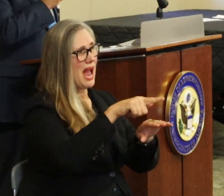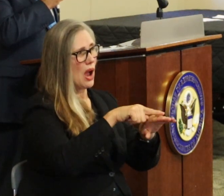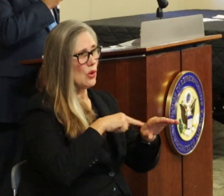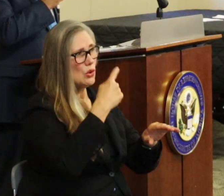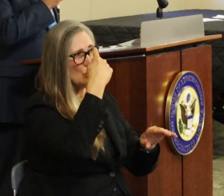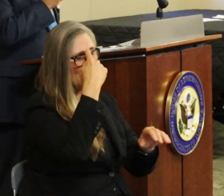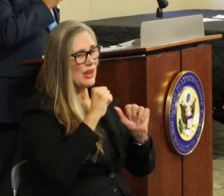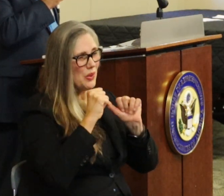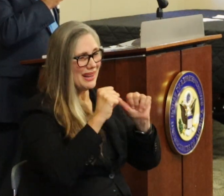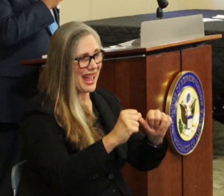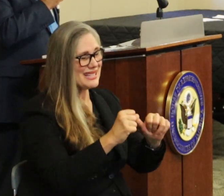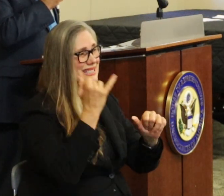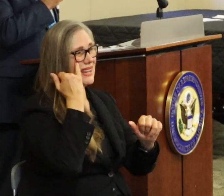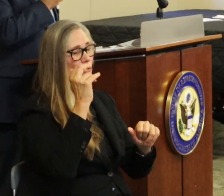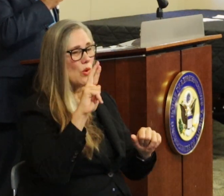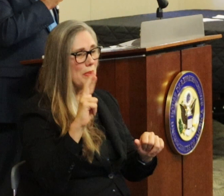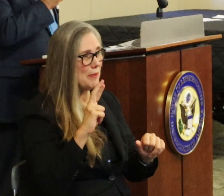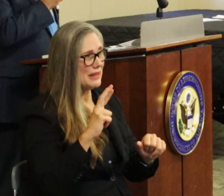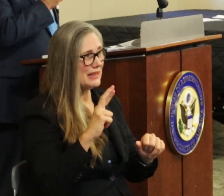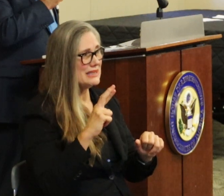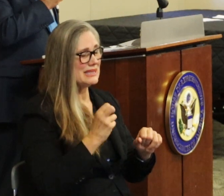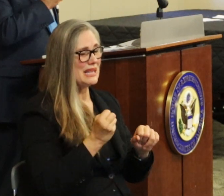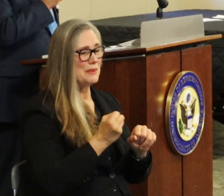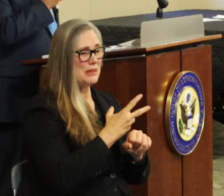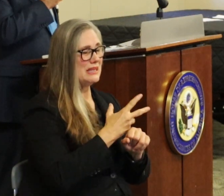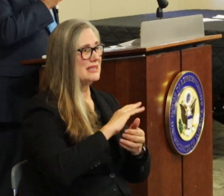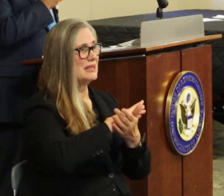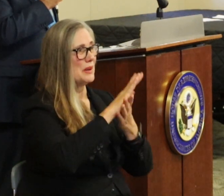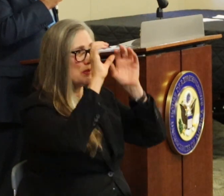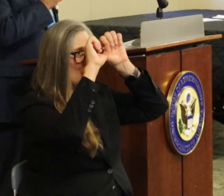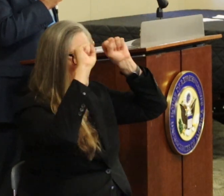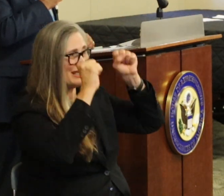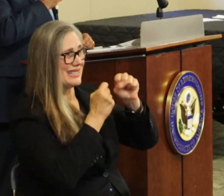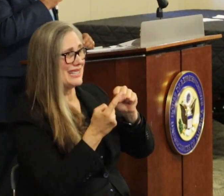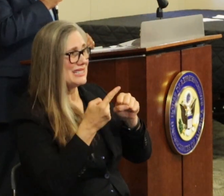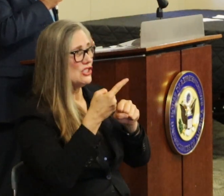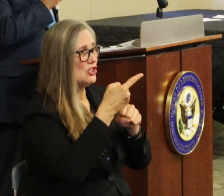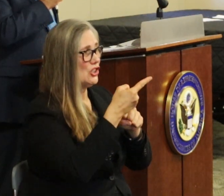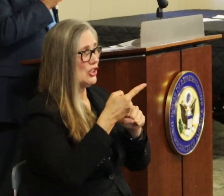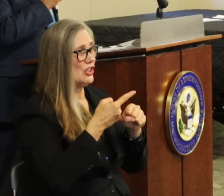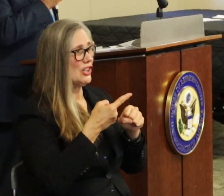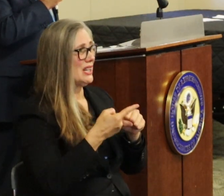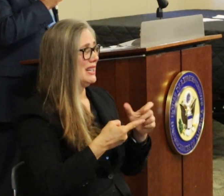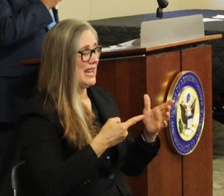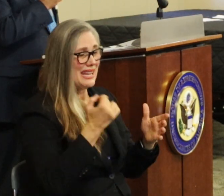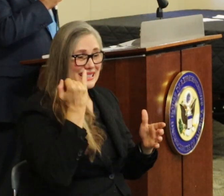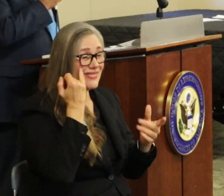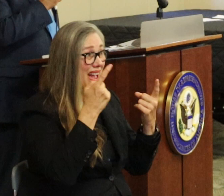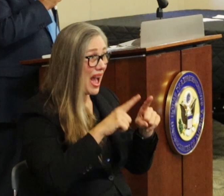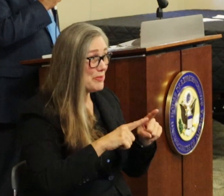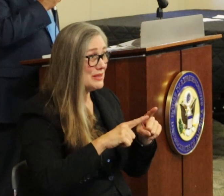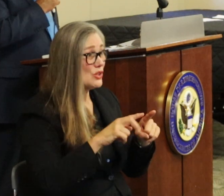next year? And if they do take it away, what can someone do before they reach the age to qualify for Medicare